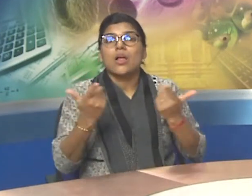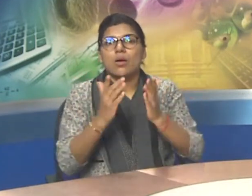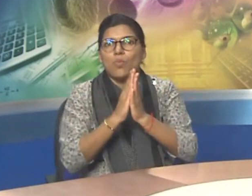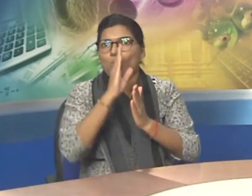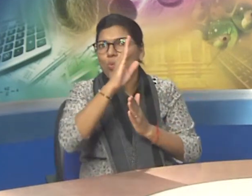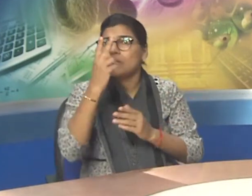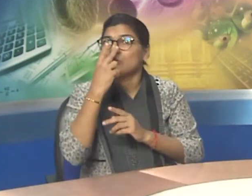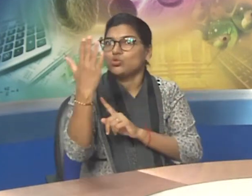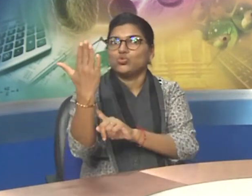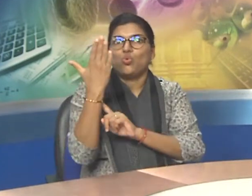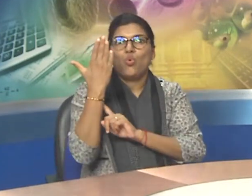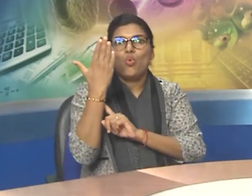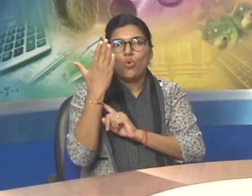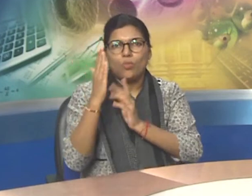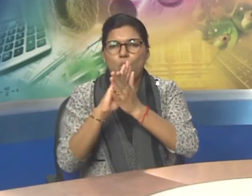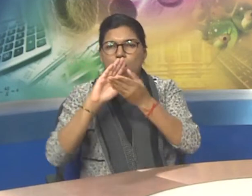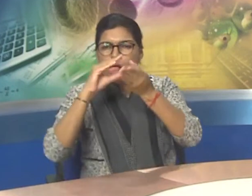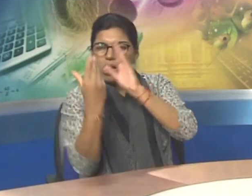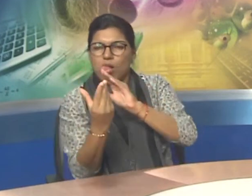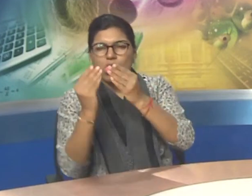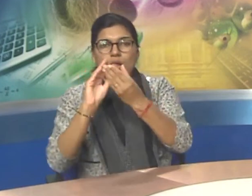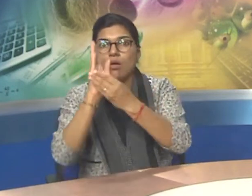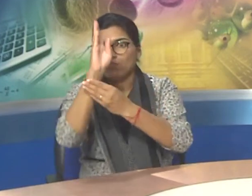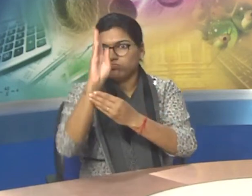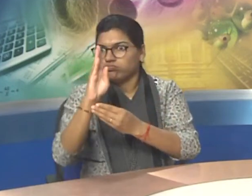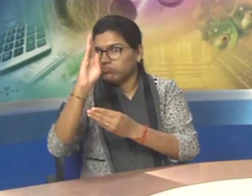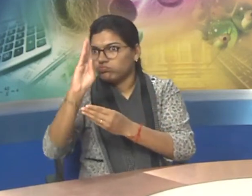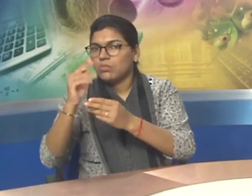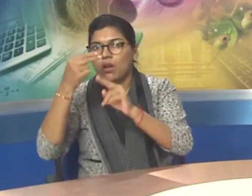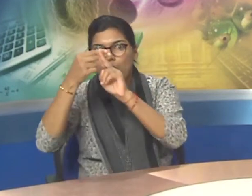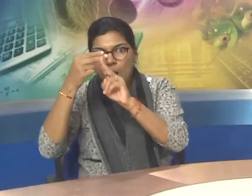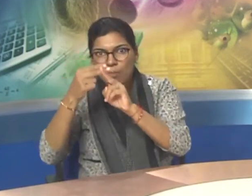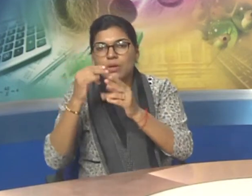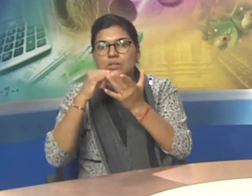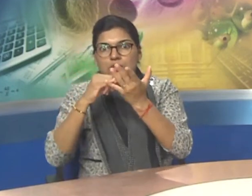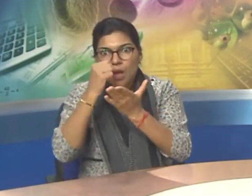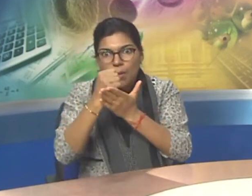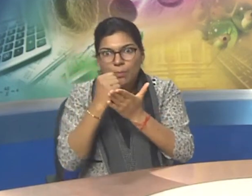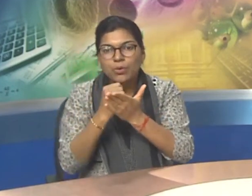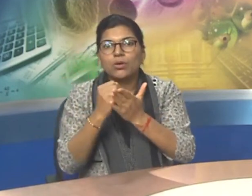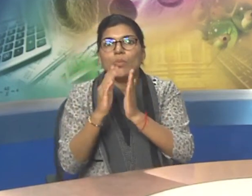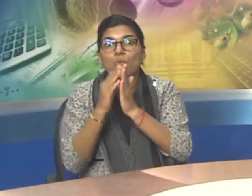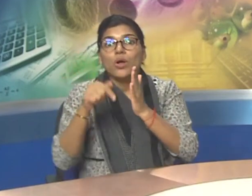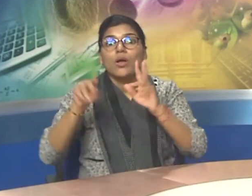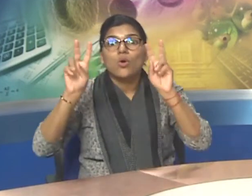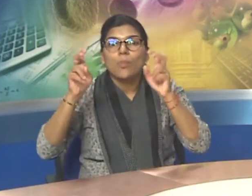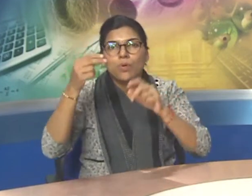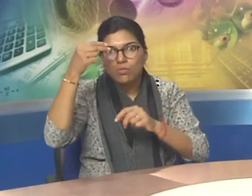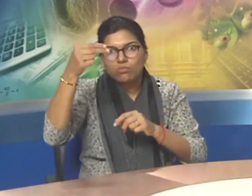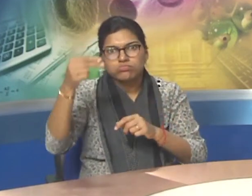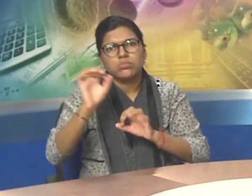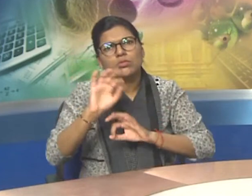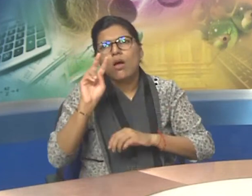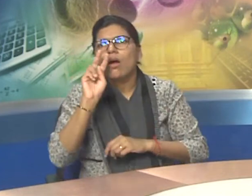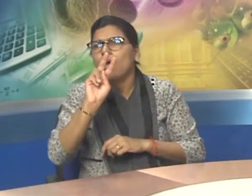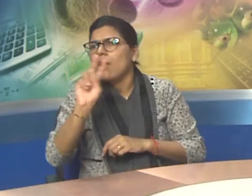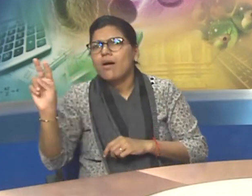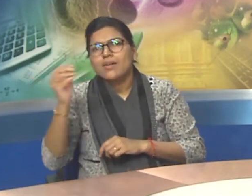access. The books, they are kept in such a way so that any reader can read the name of the book in